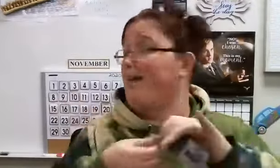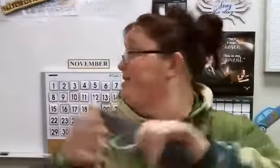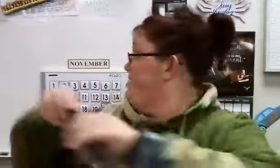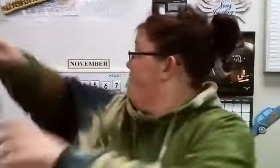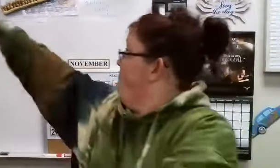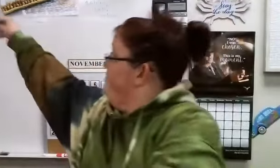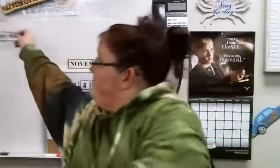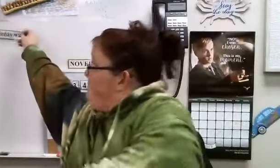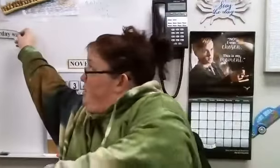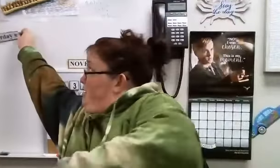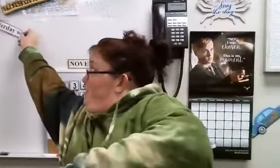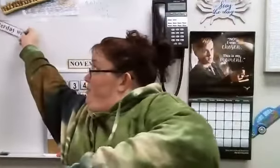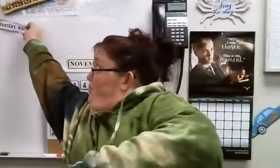what?